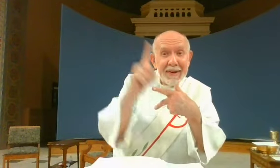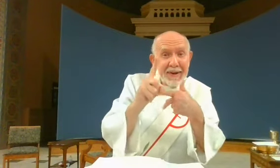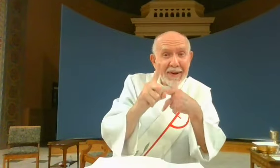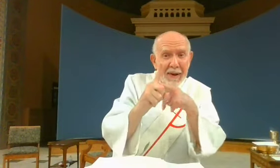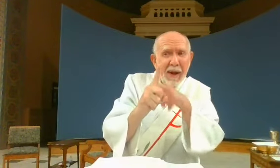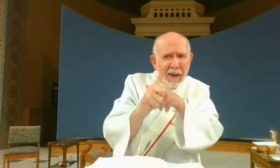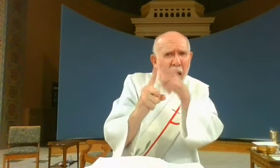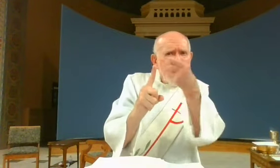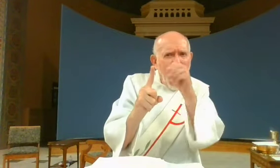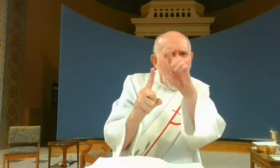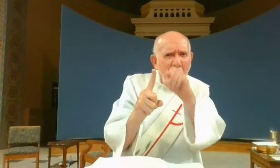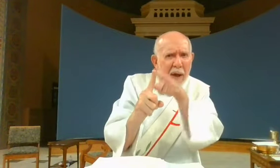That part of Himself.